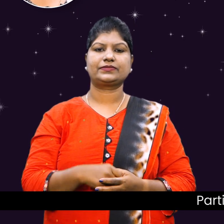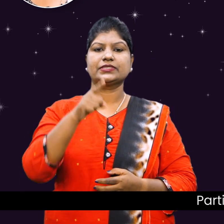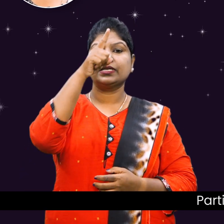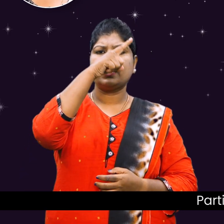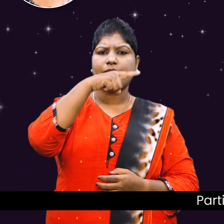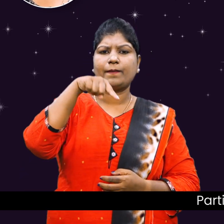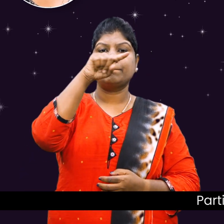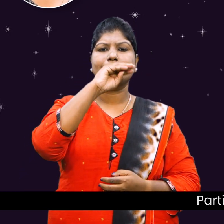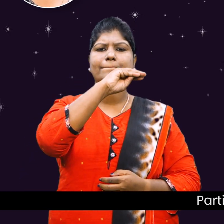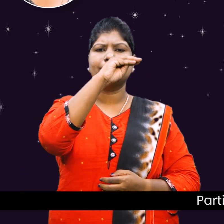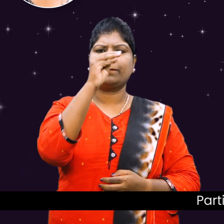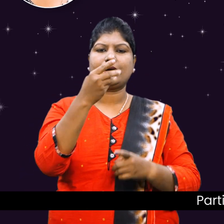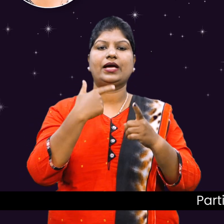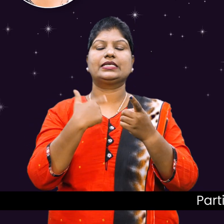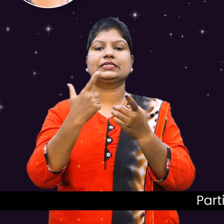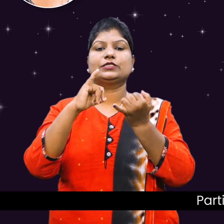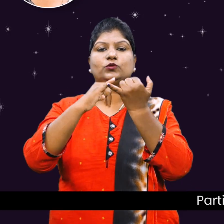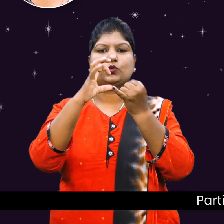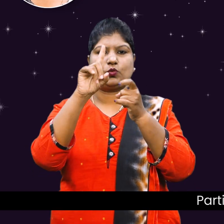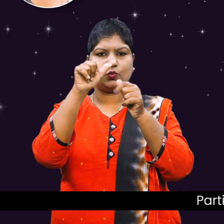Partial solar eclipse.